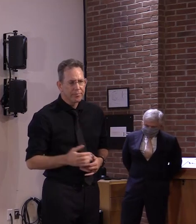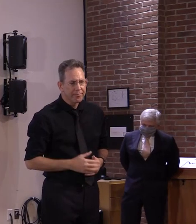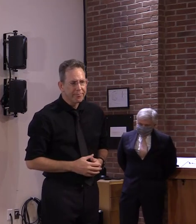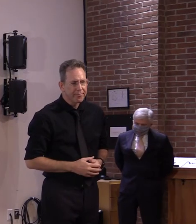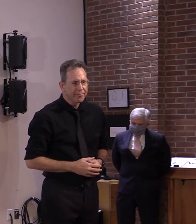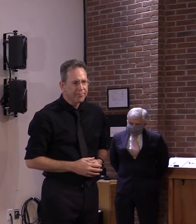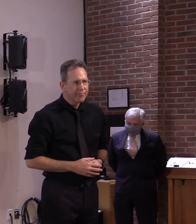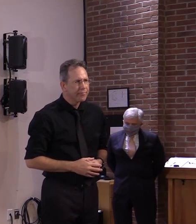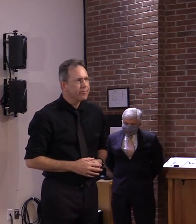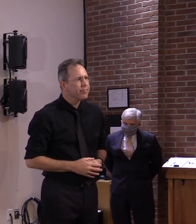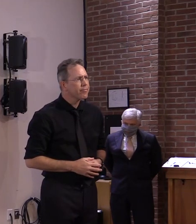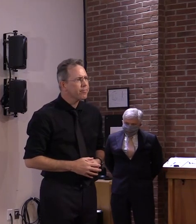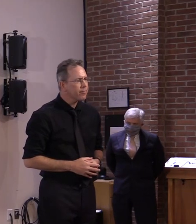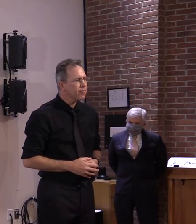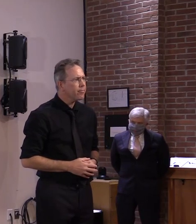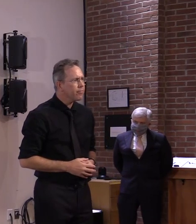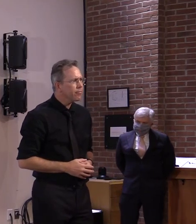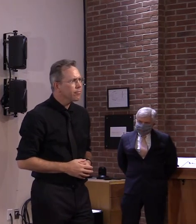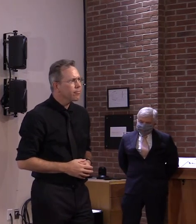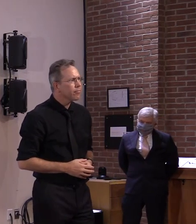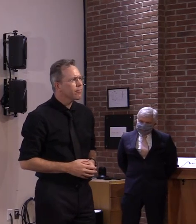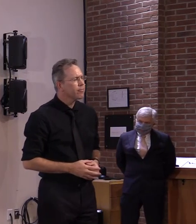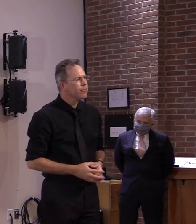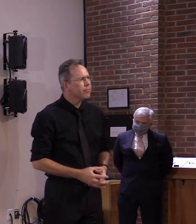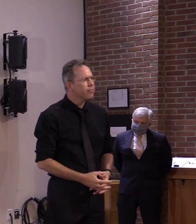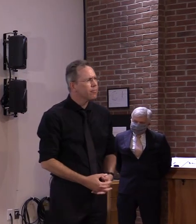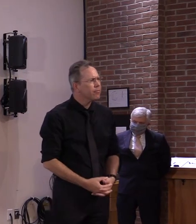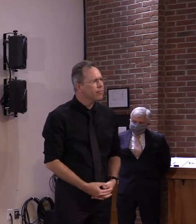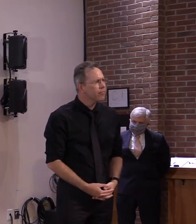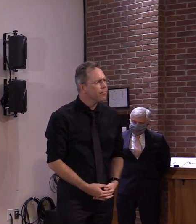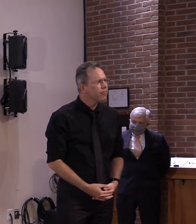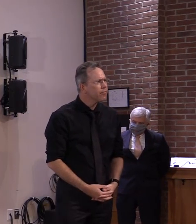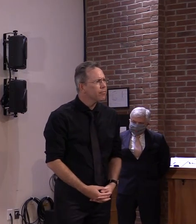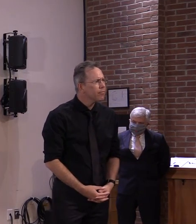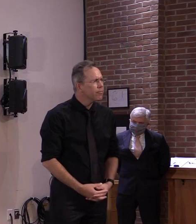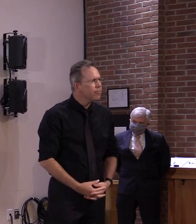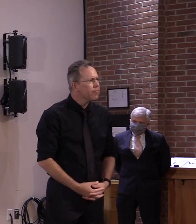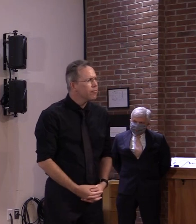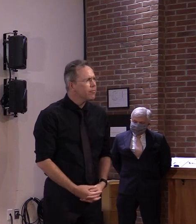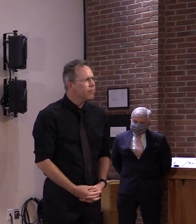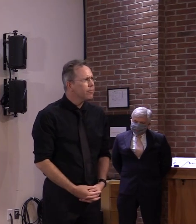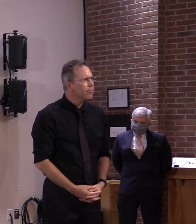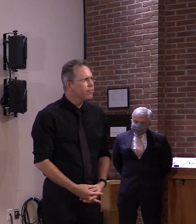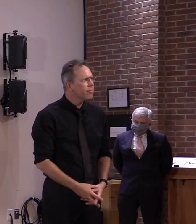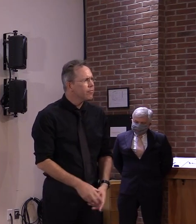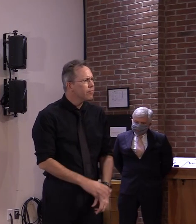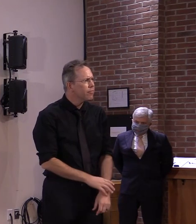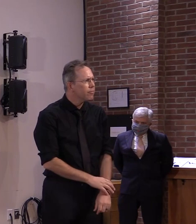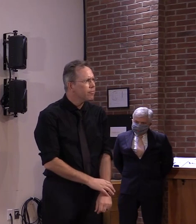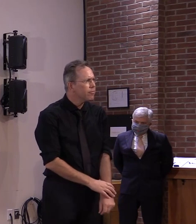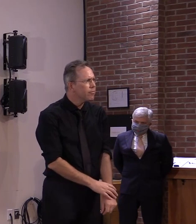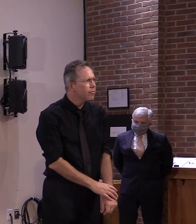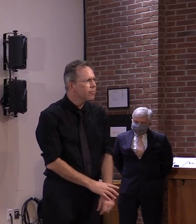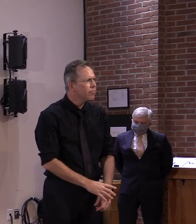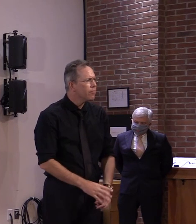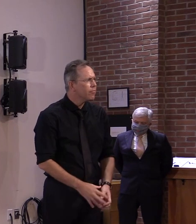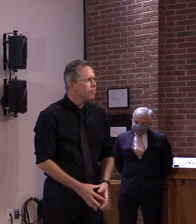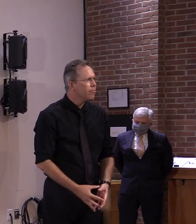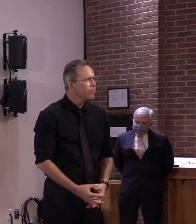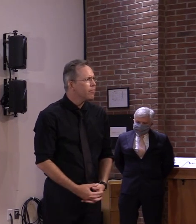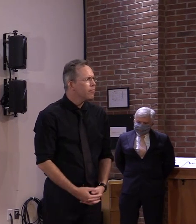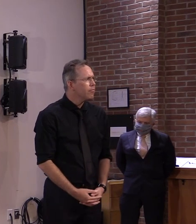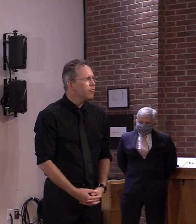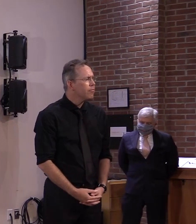Governor, lawmakers have come under the impression that Walmart will not be applying for hazard pay grants on behalf of its